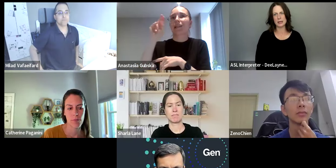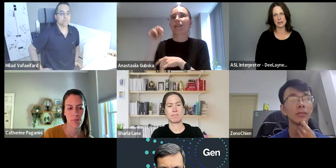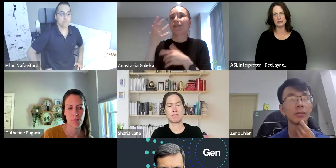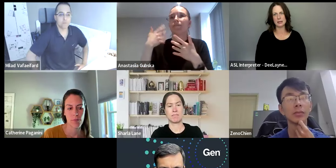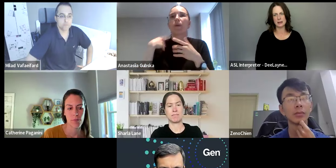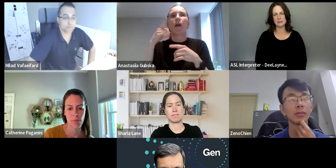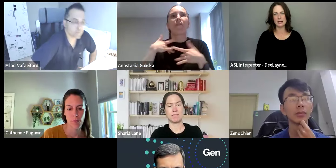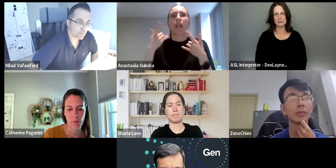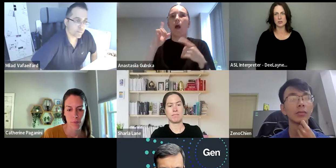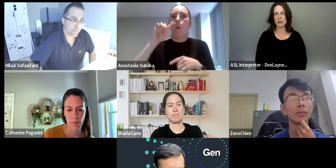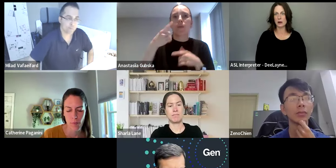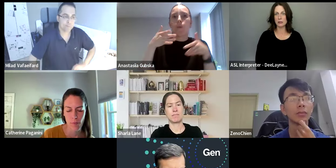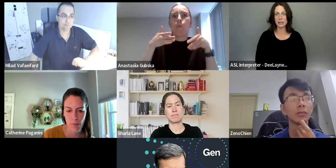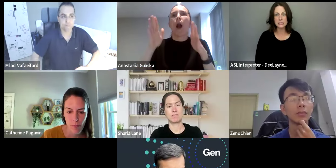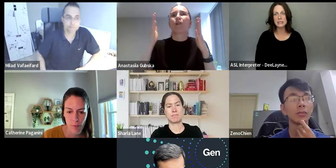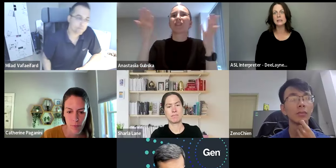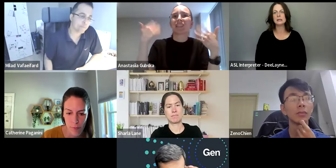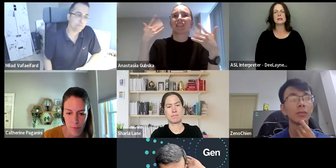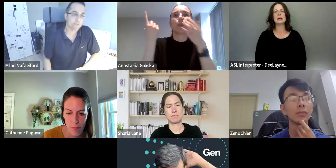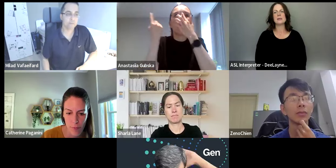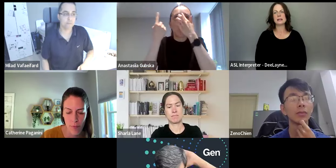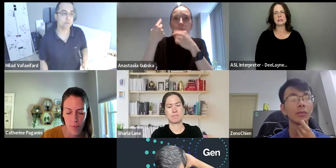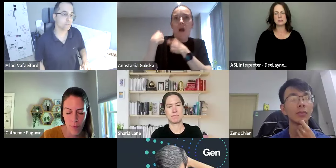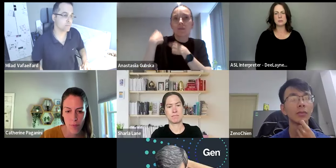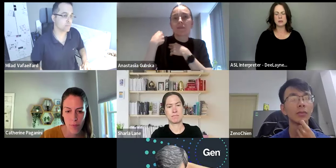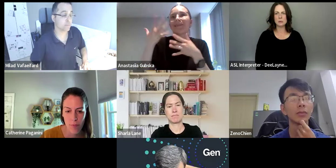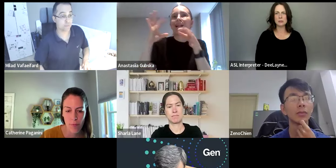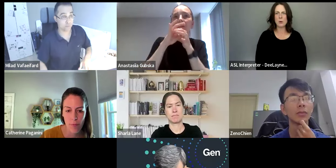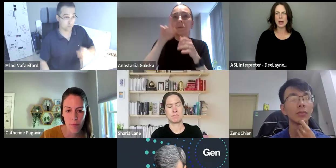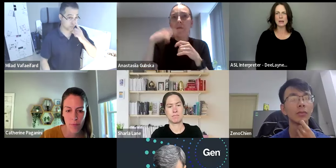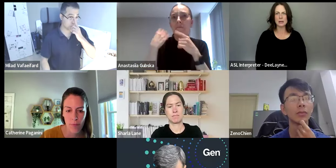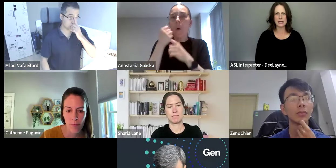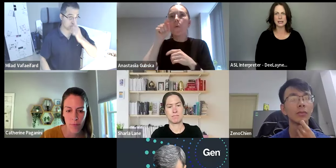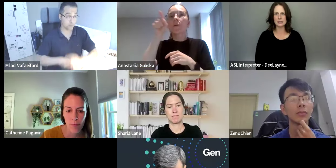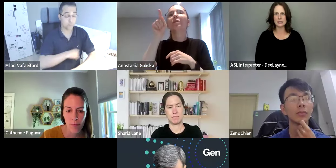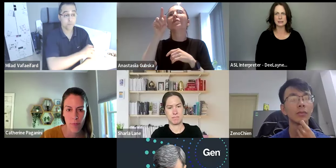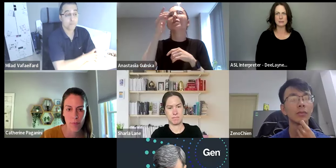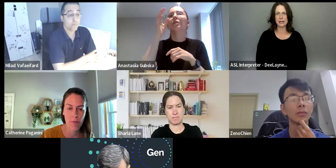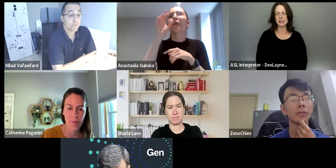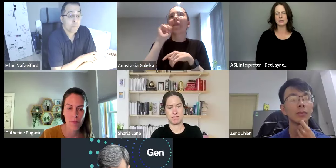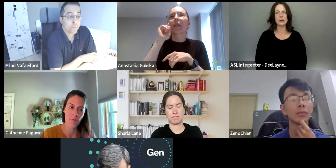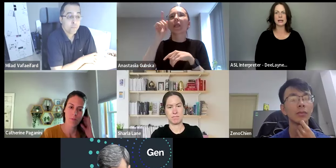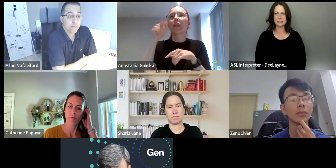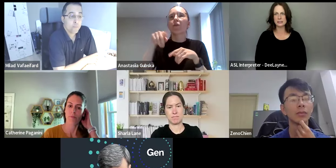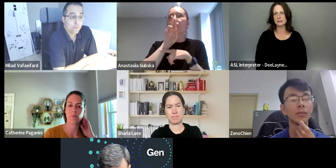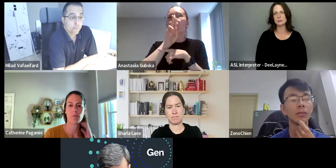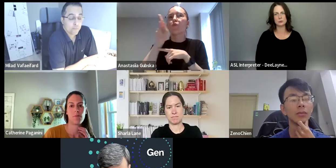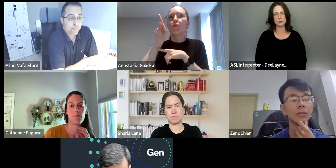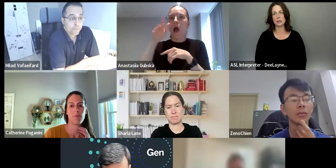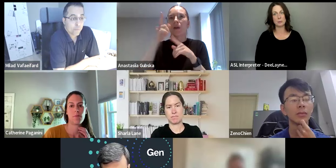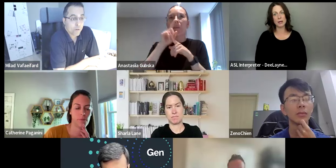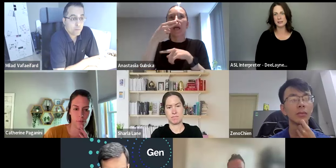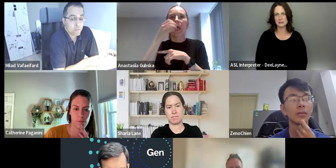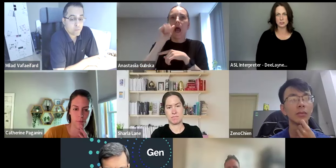group. And I've tried on LinkedIn, and that seems to be the only way that I can get somebody connected